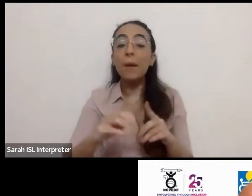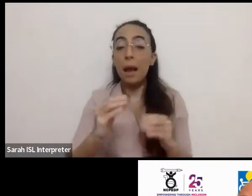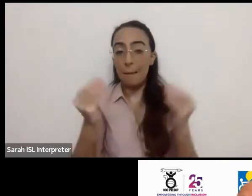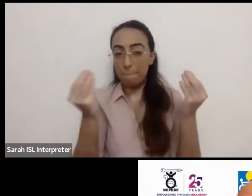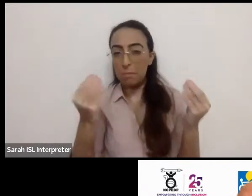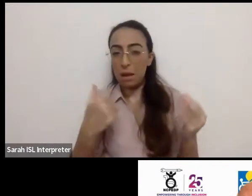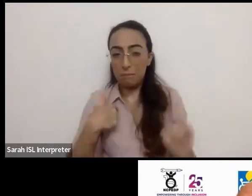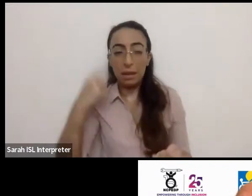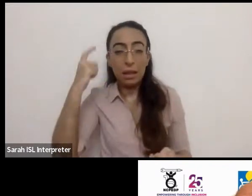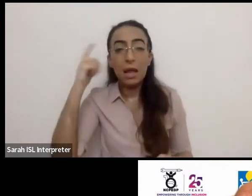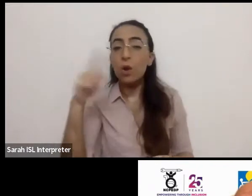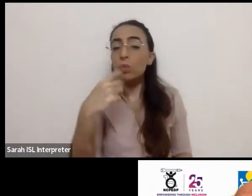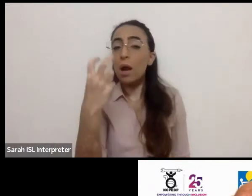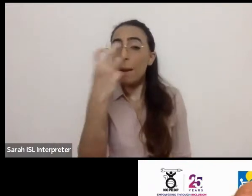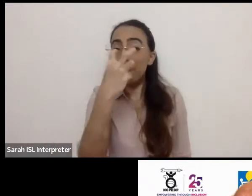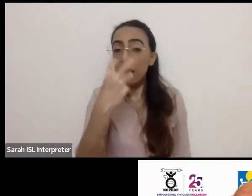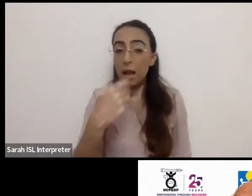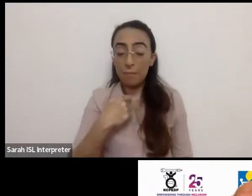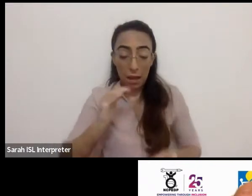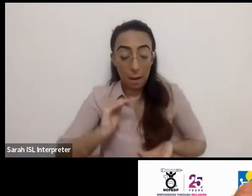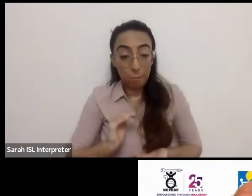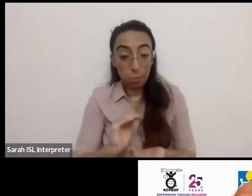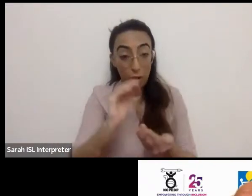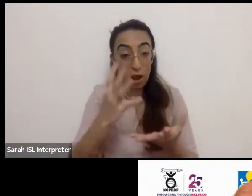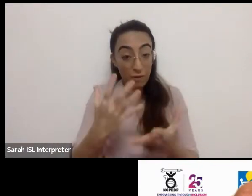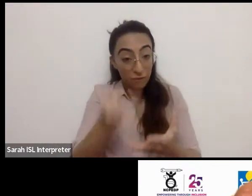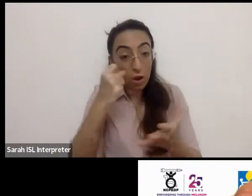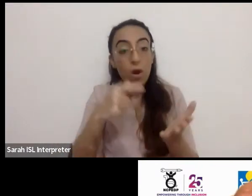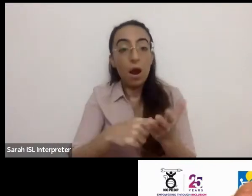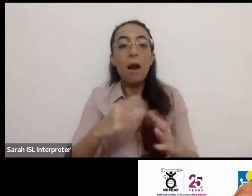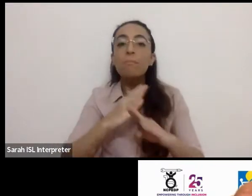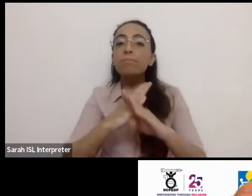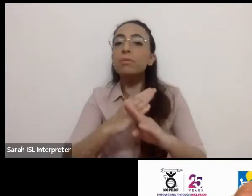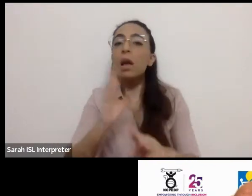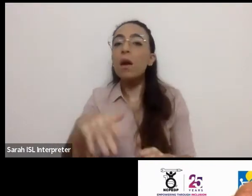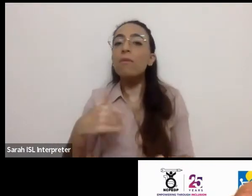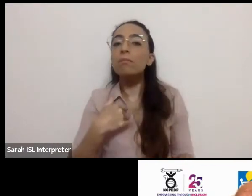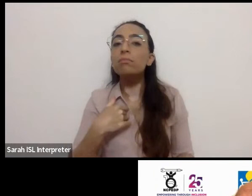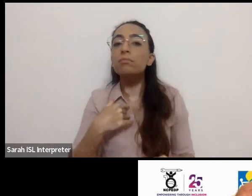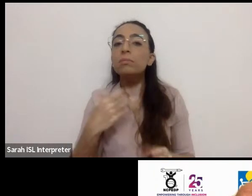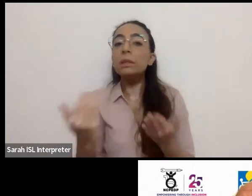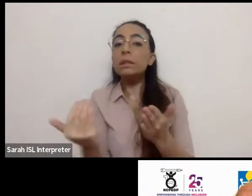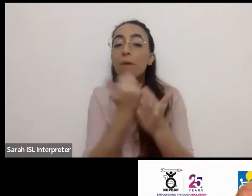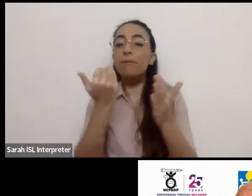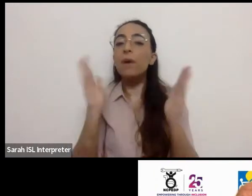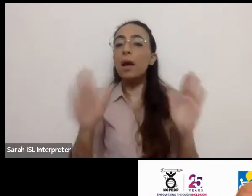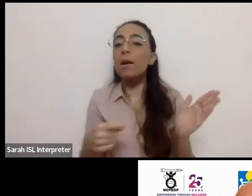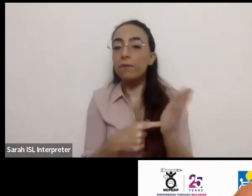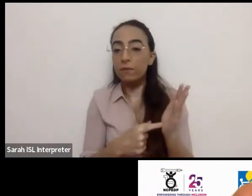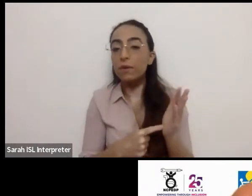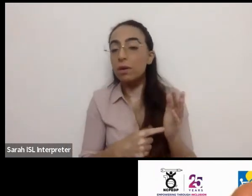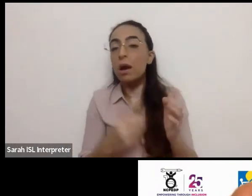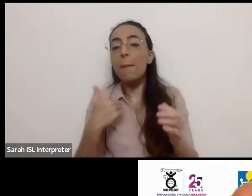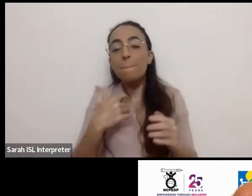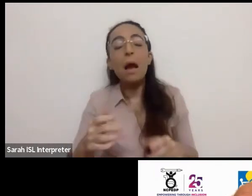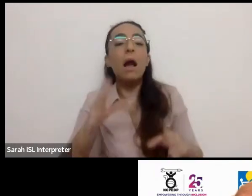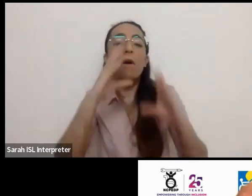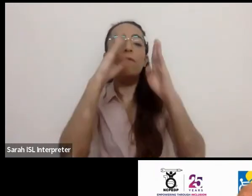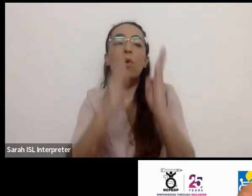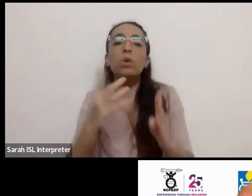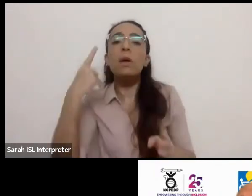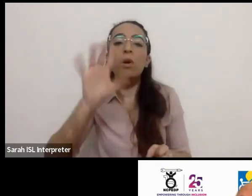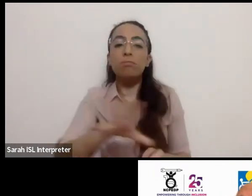if handled early on, right? So there's a lot of elements of prevention that we also can be driving. So that's been a big, big focus for